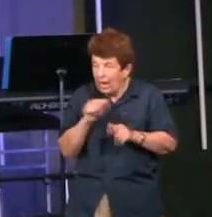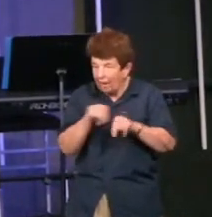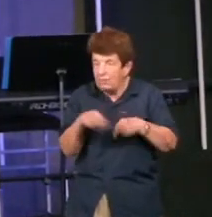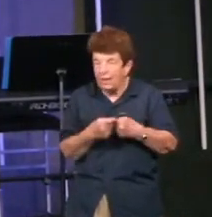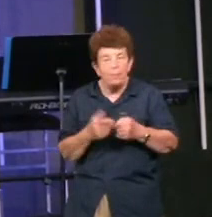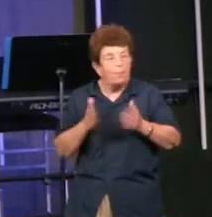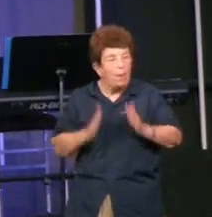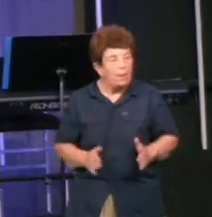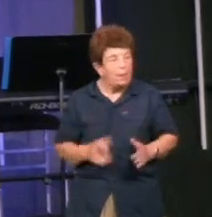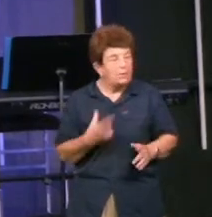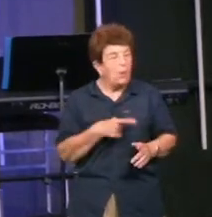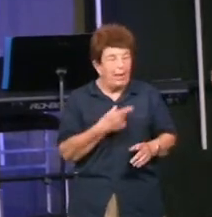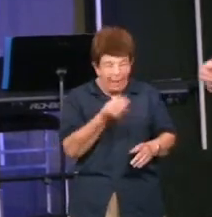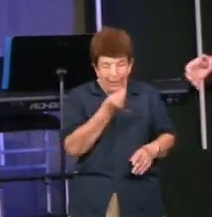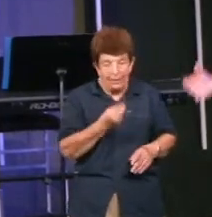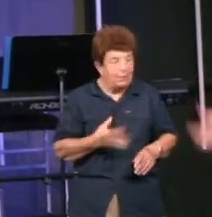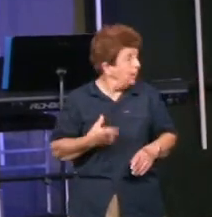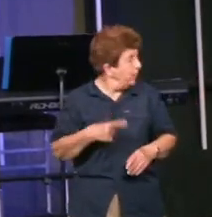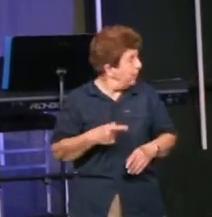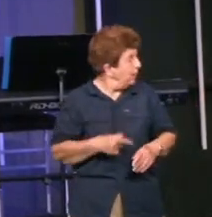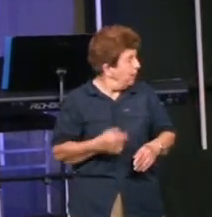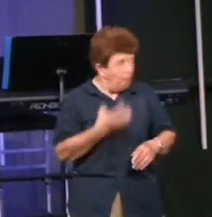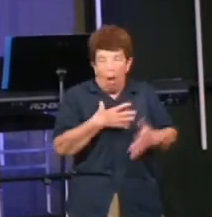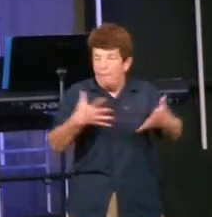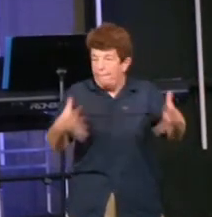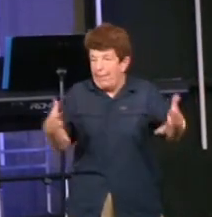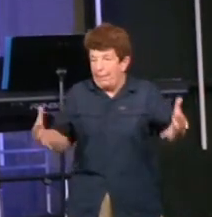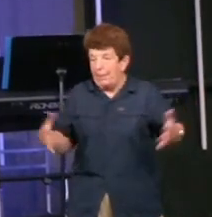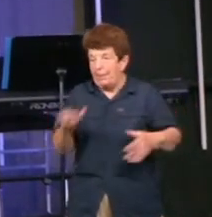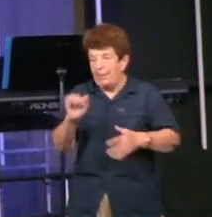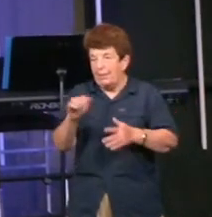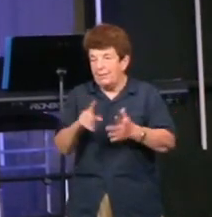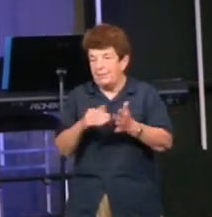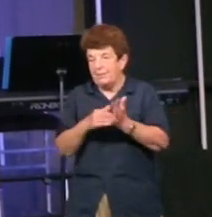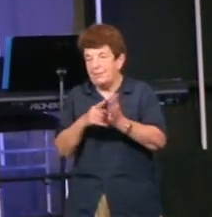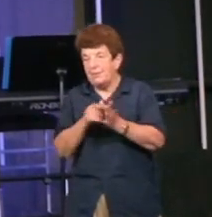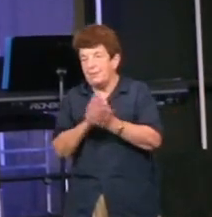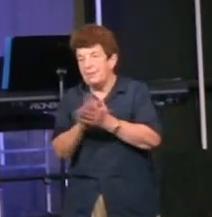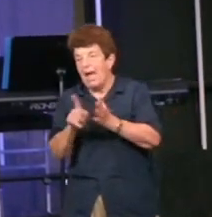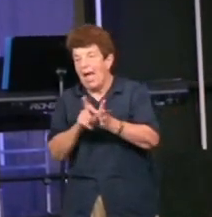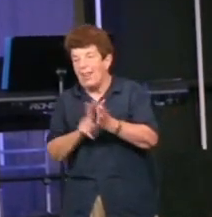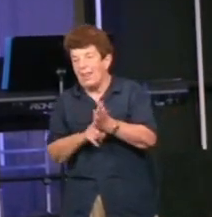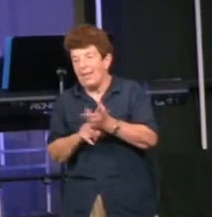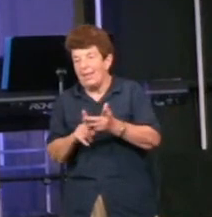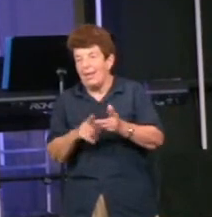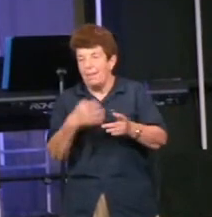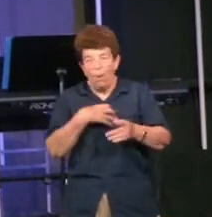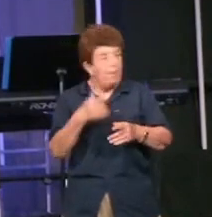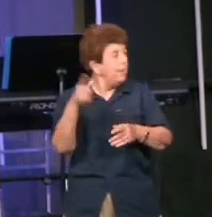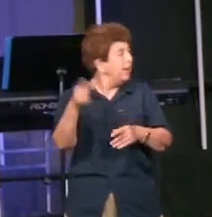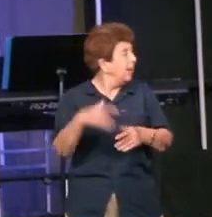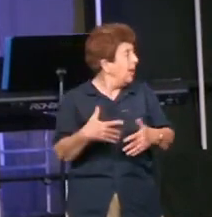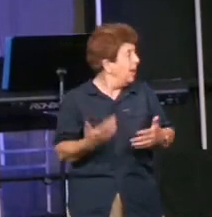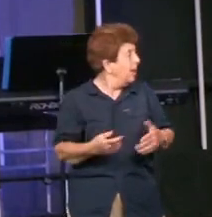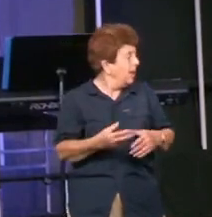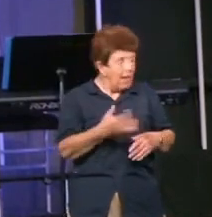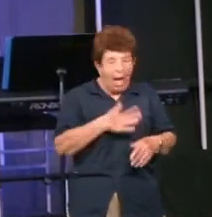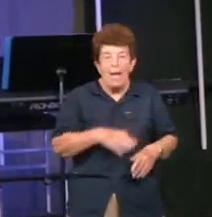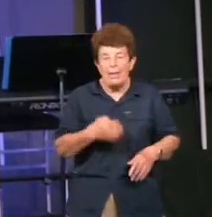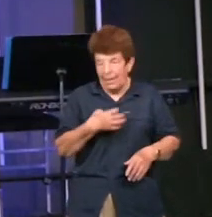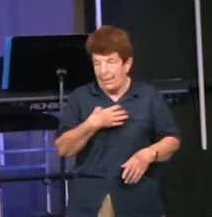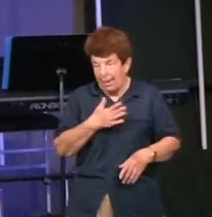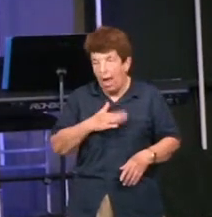It's why I eat so much, because my body's much, much bigger than Zali's. That's at least what I'm saying. Okay? Much, much bigger than Zali's. And so I